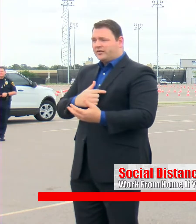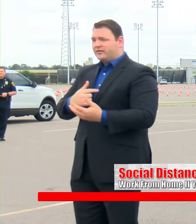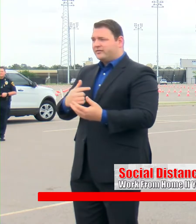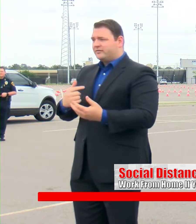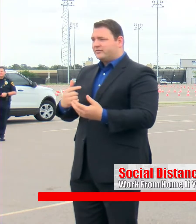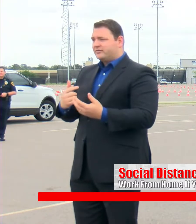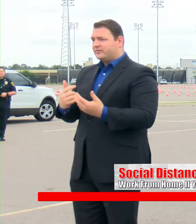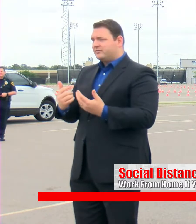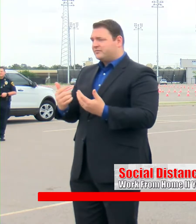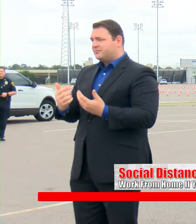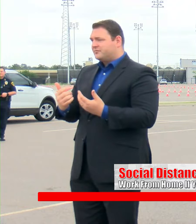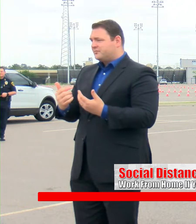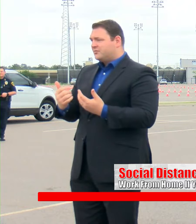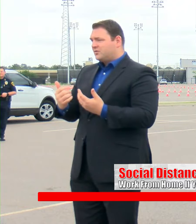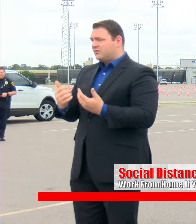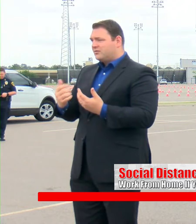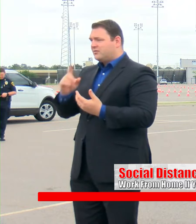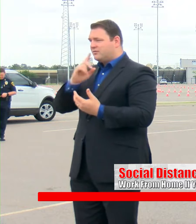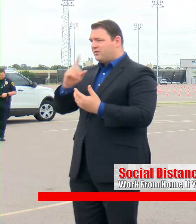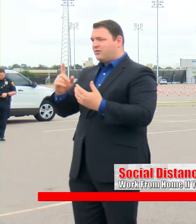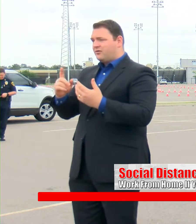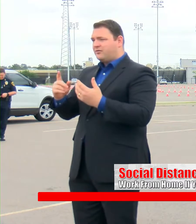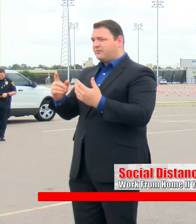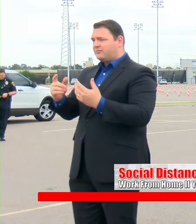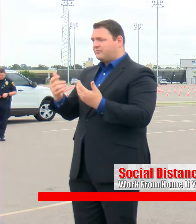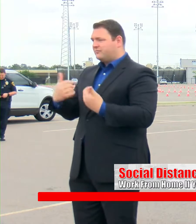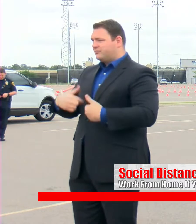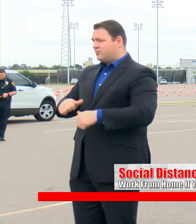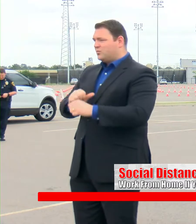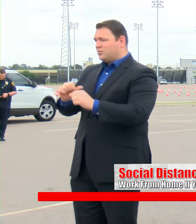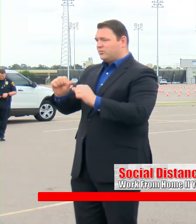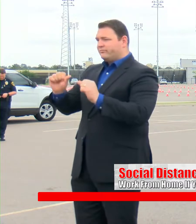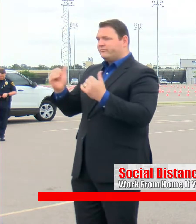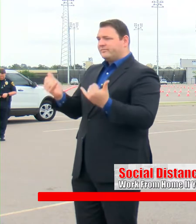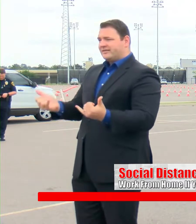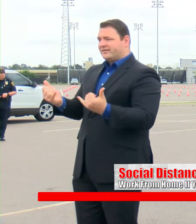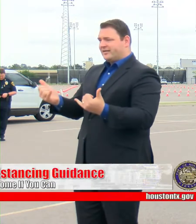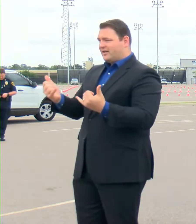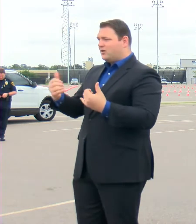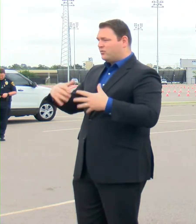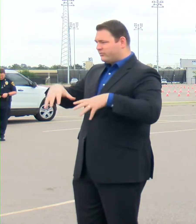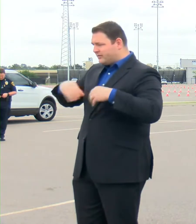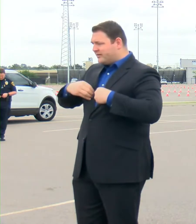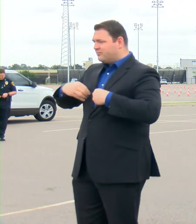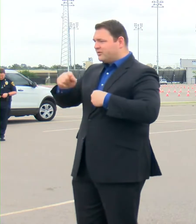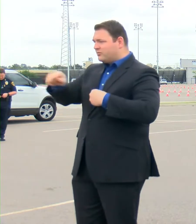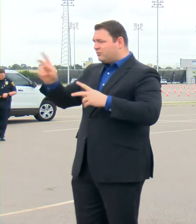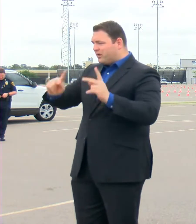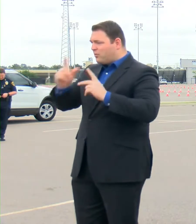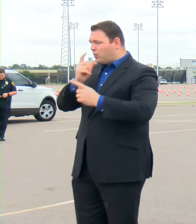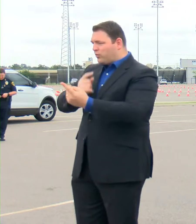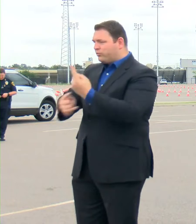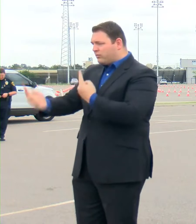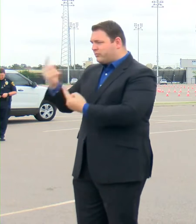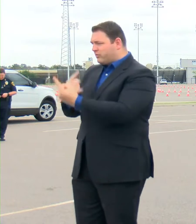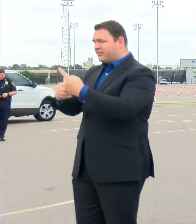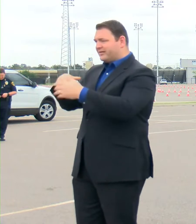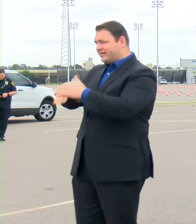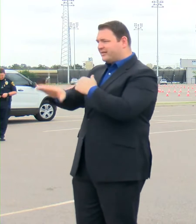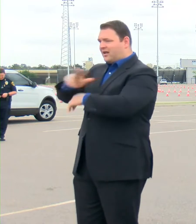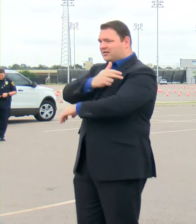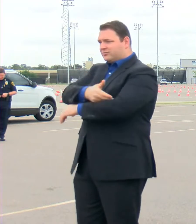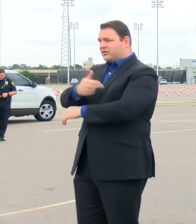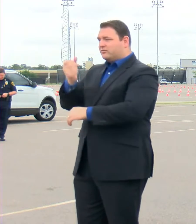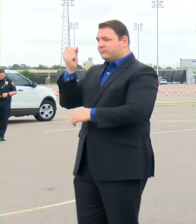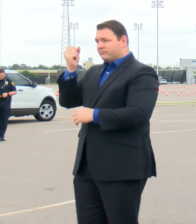ability, within the ability of the hospitals to take care of people who are coming to our hospitals. But we want to continue to be